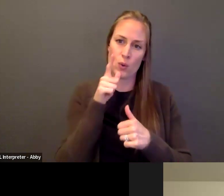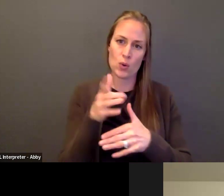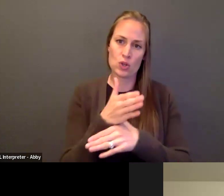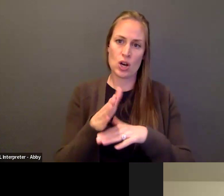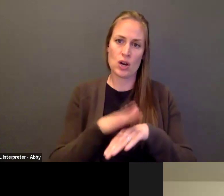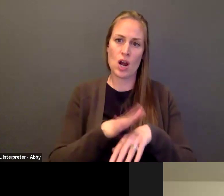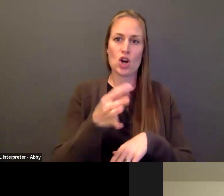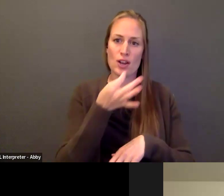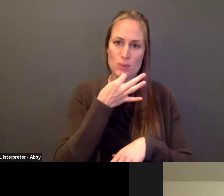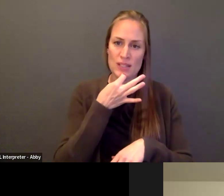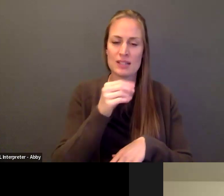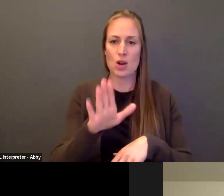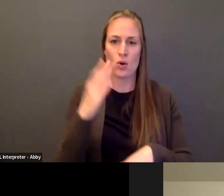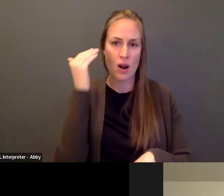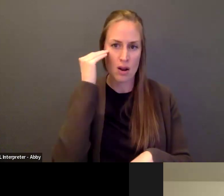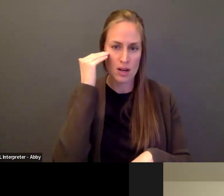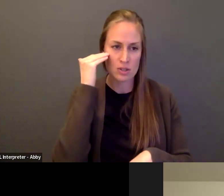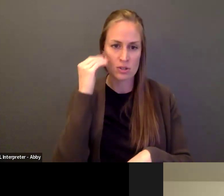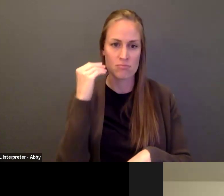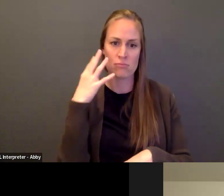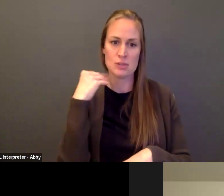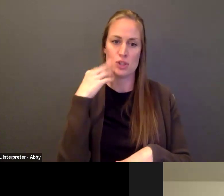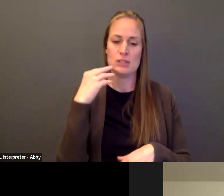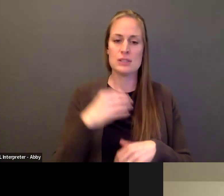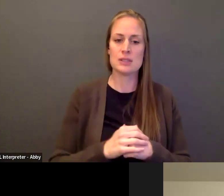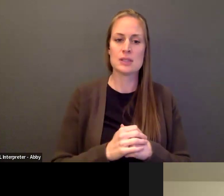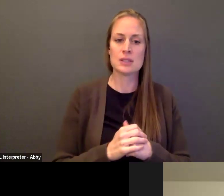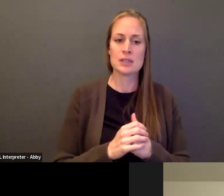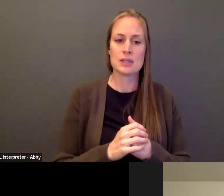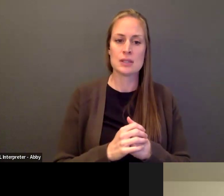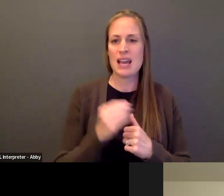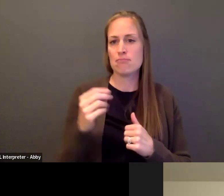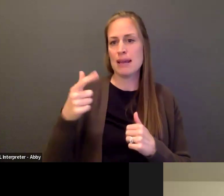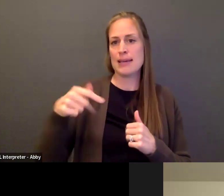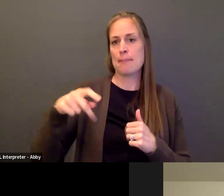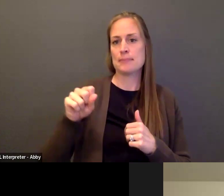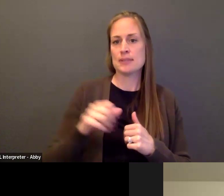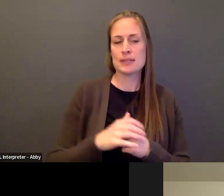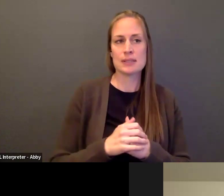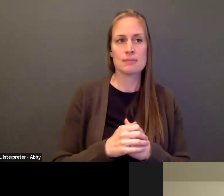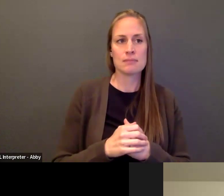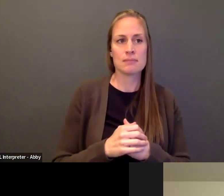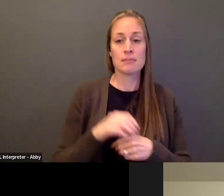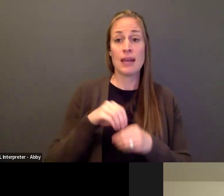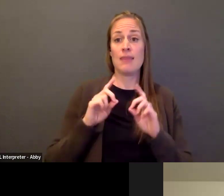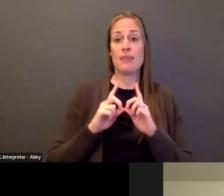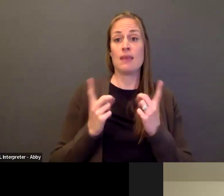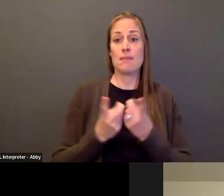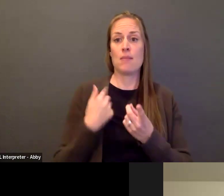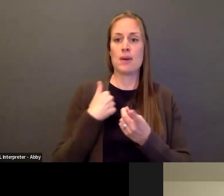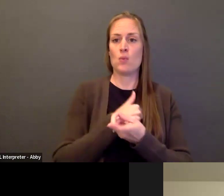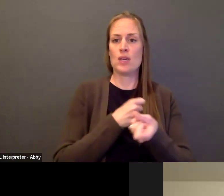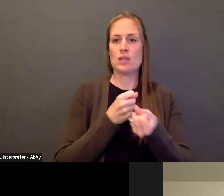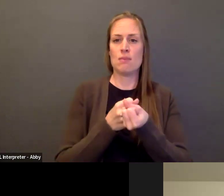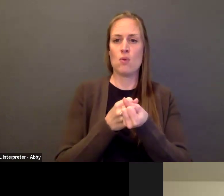and knowledge and gaps better. At the Department of Health, we support the 3988 call centers who are in